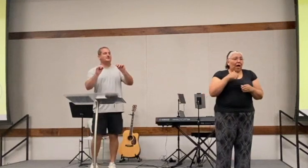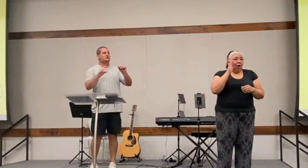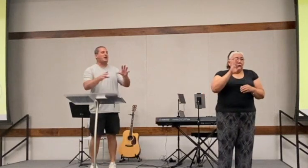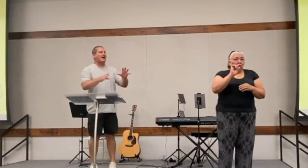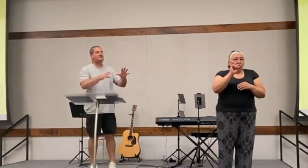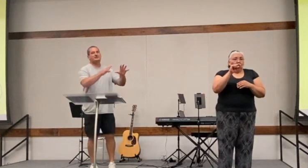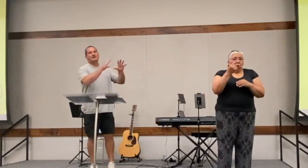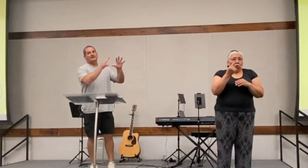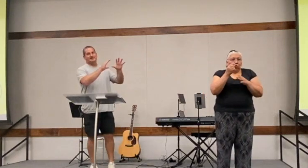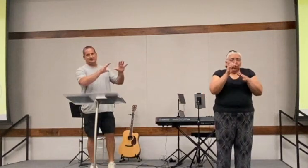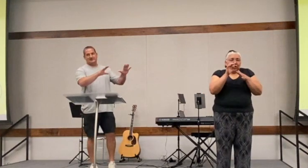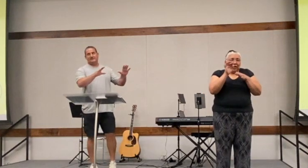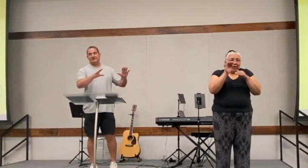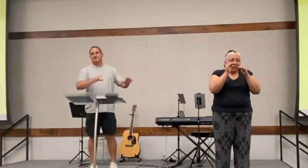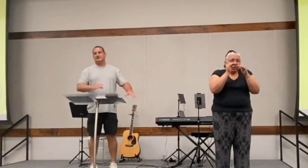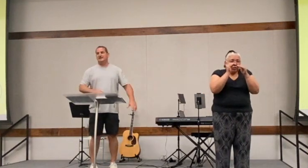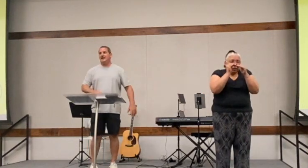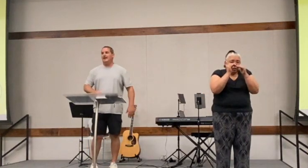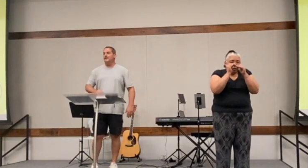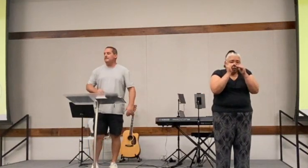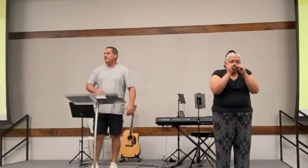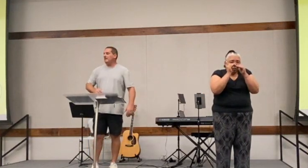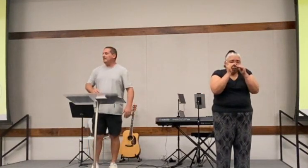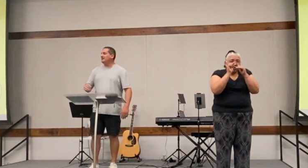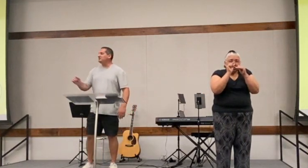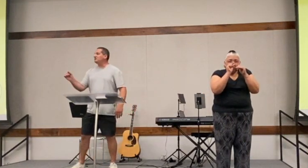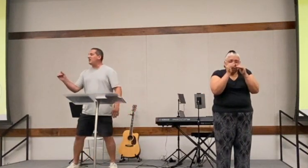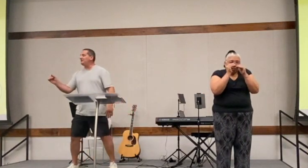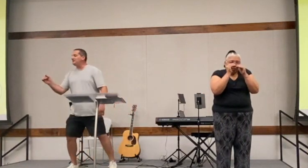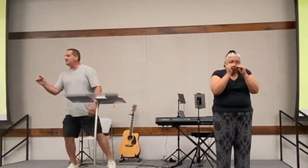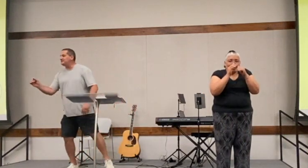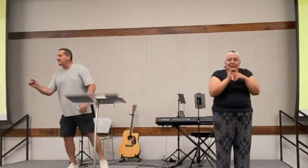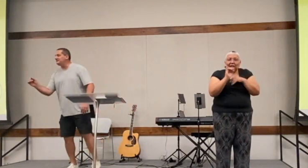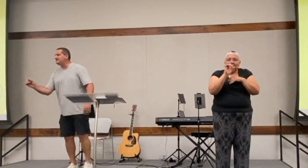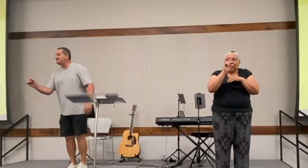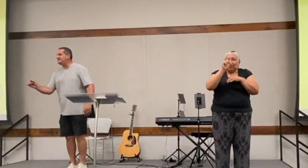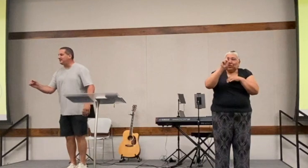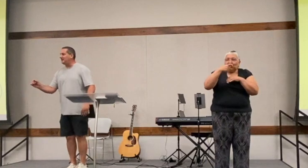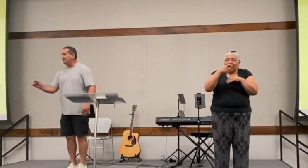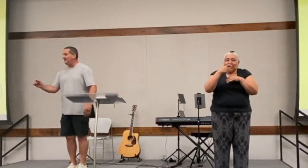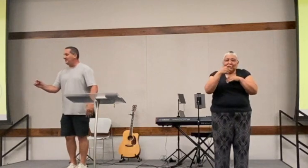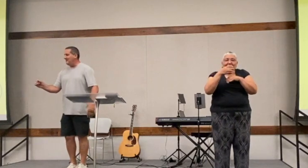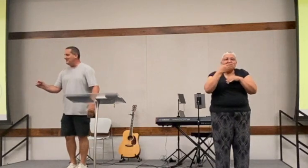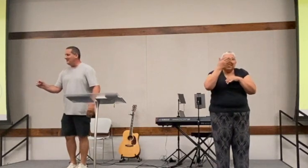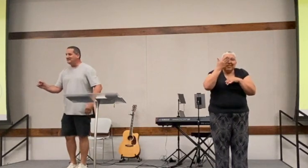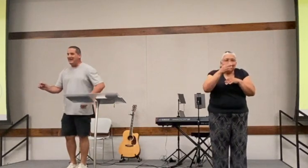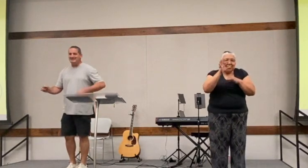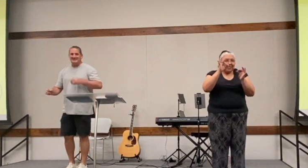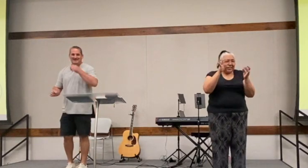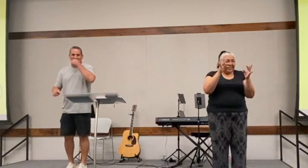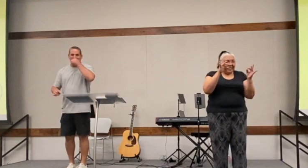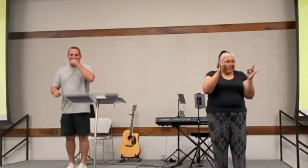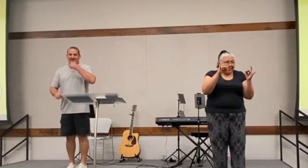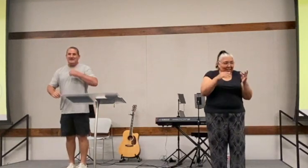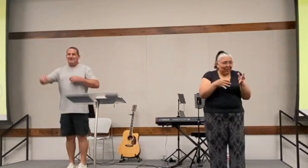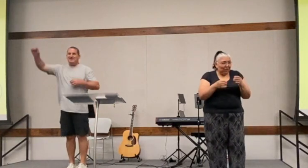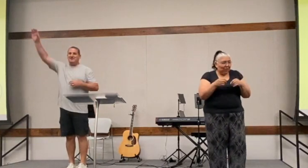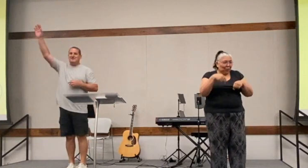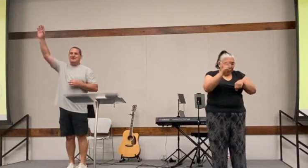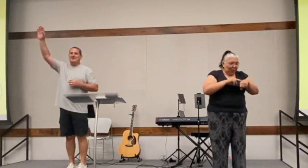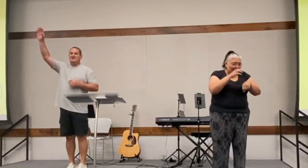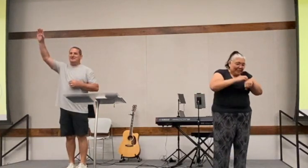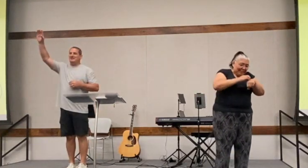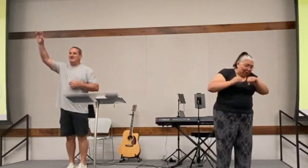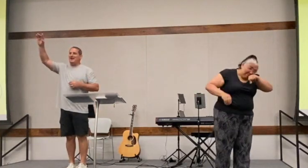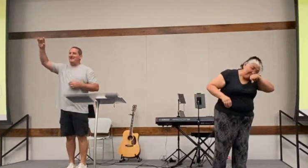only scratch the surface today. Like a scratch and sniff sticker. You remember those things? How many